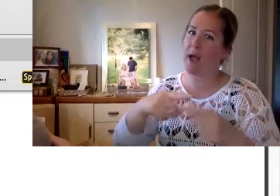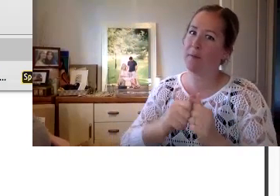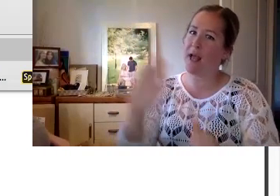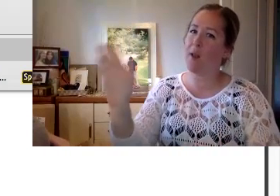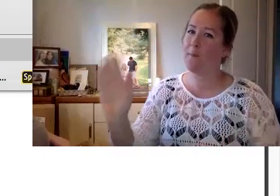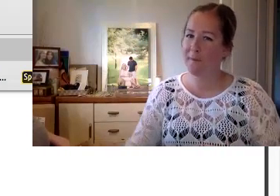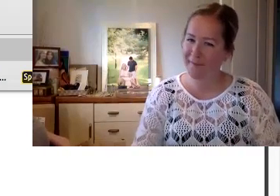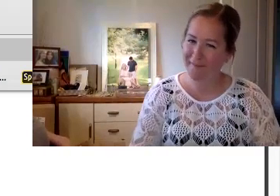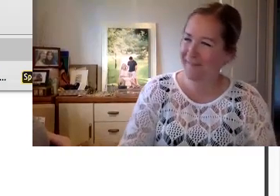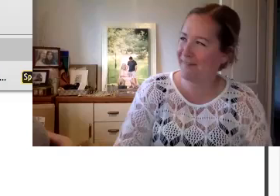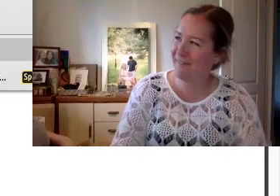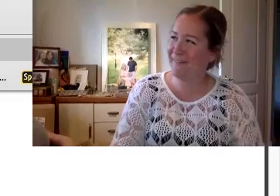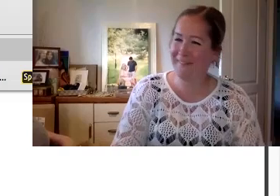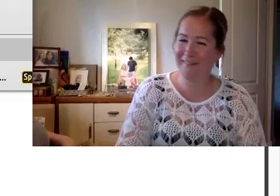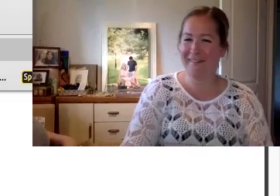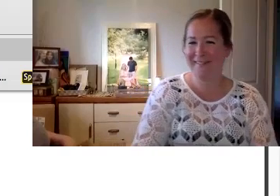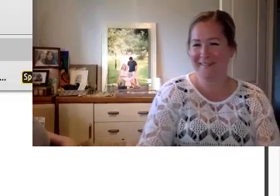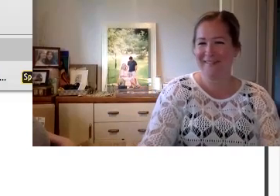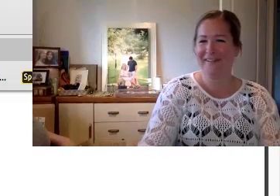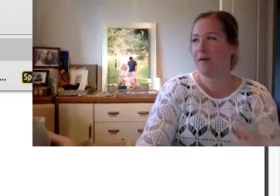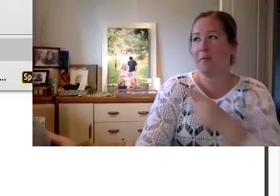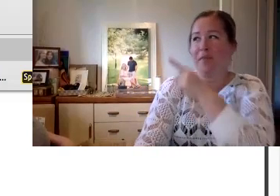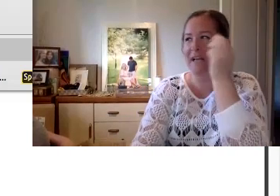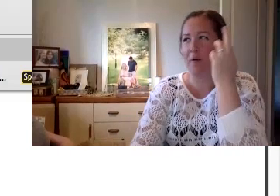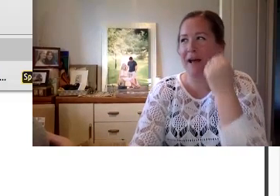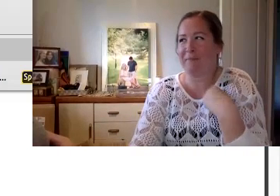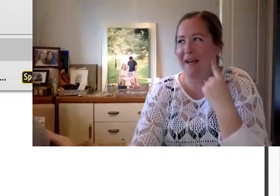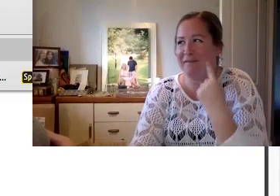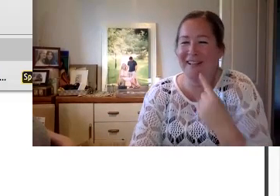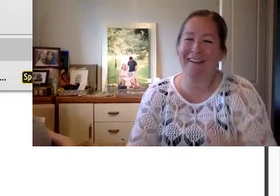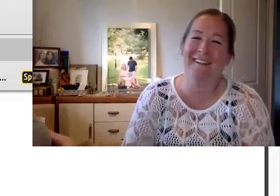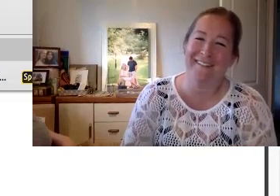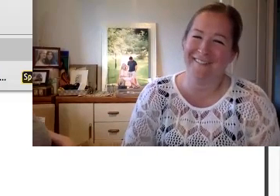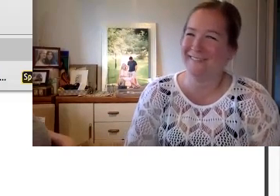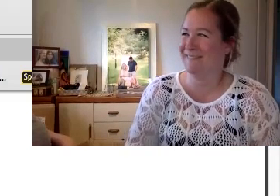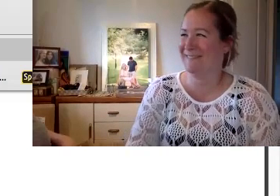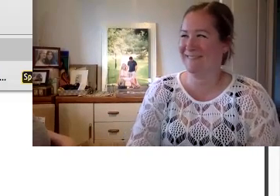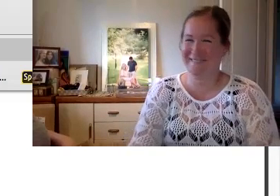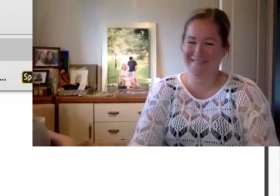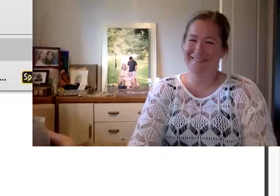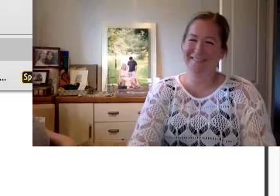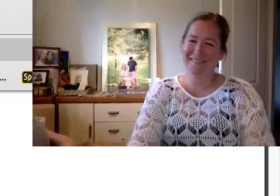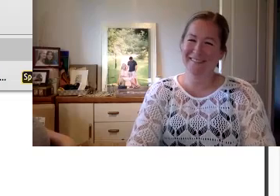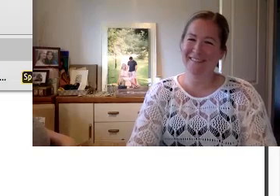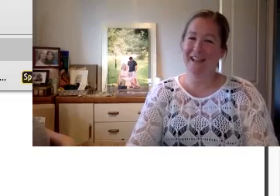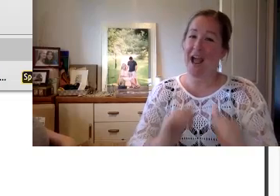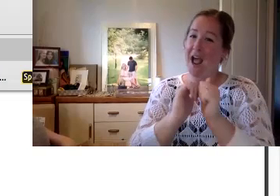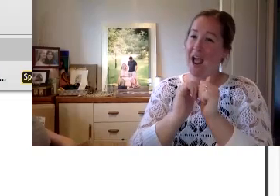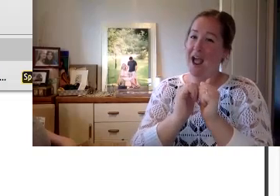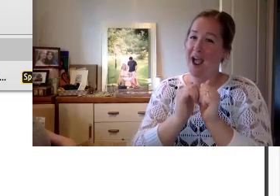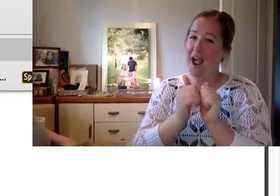On my street here, everyone's constantly waving because everyone's walking. They don't realize that I'm even deaf, so it doesn't matter. Hello,